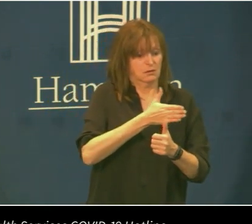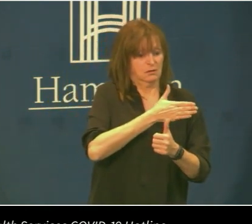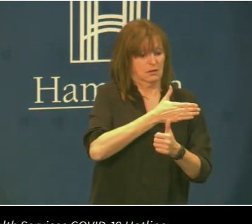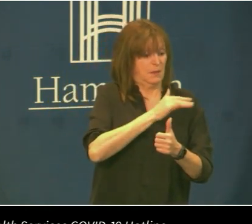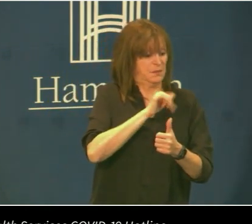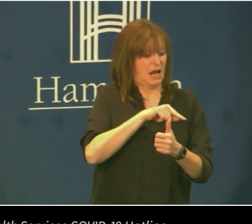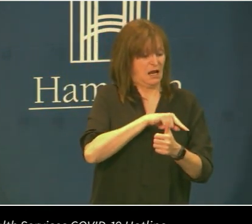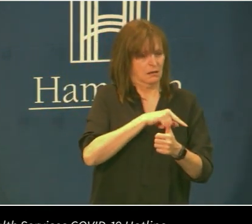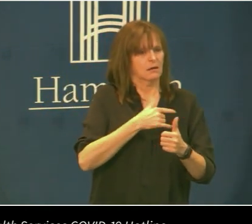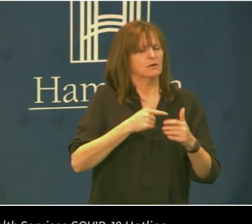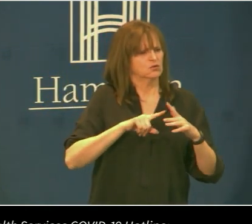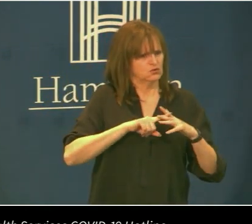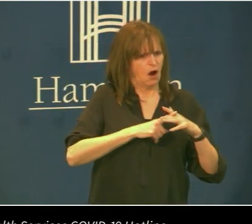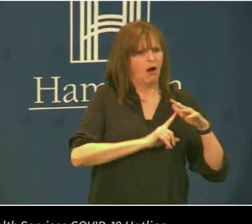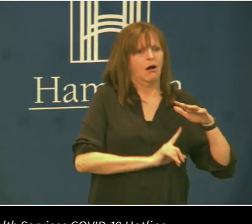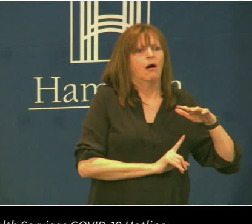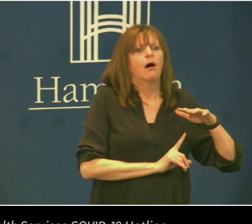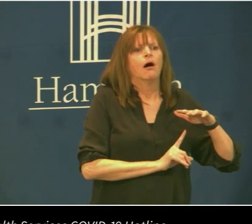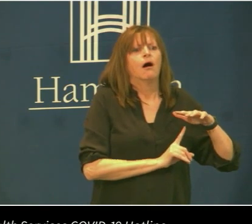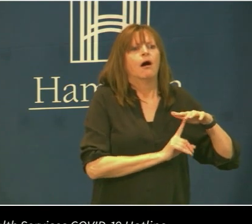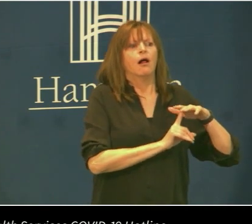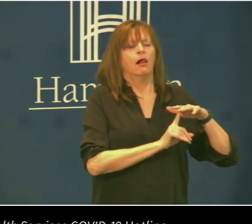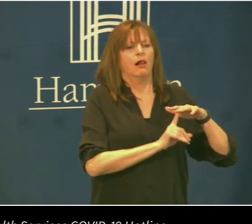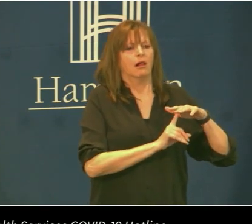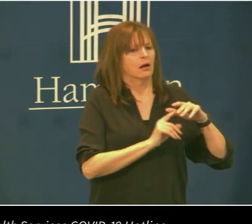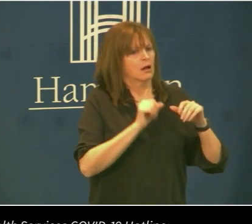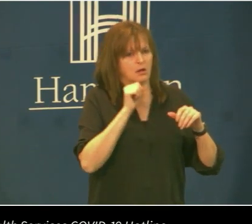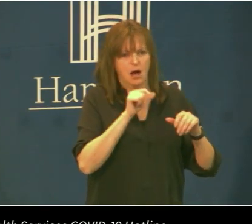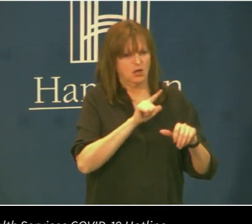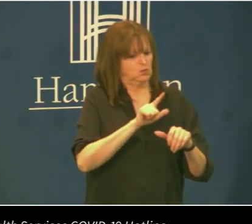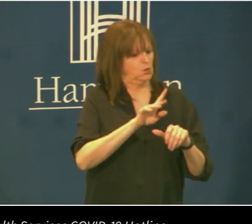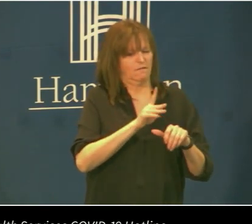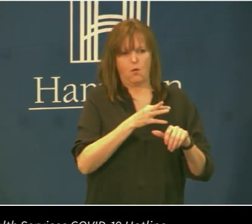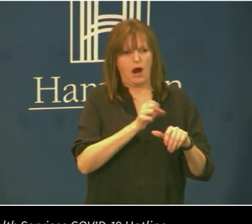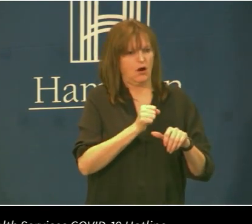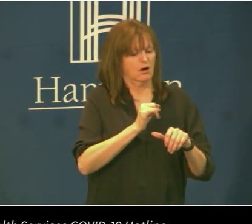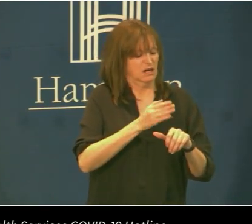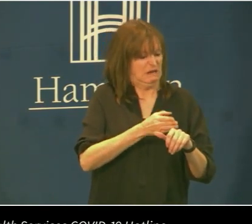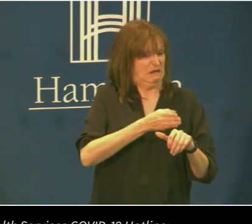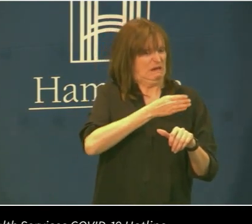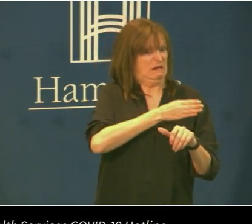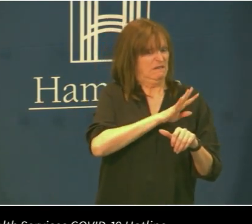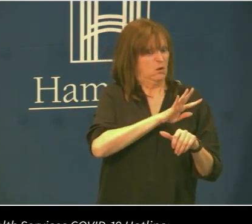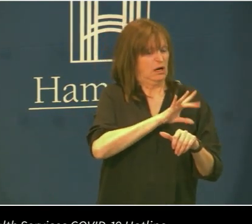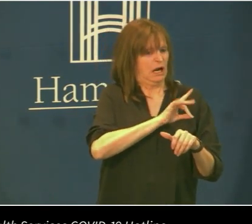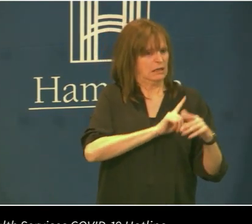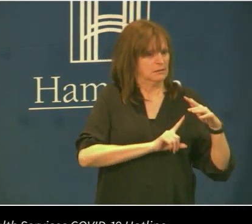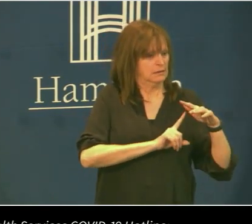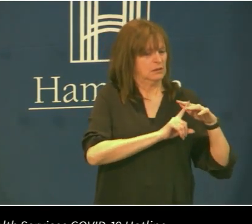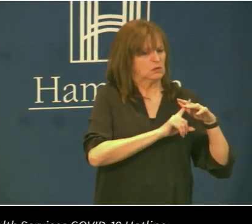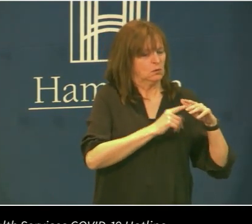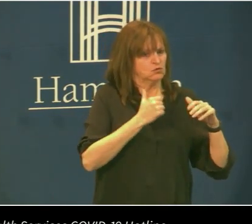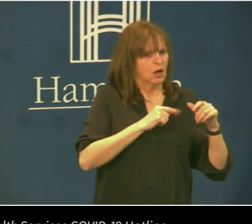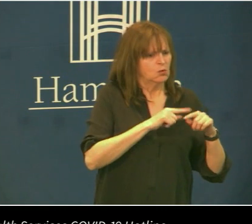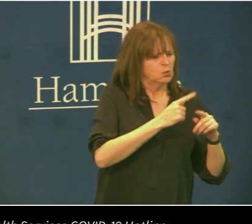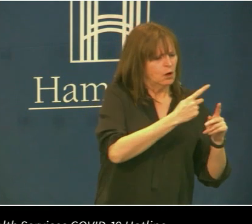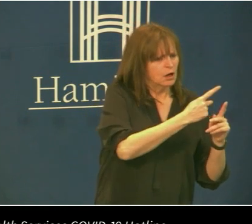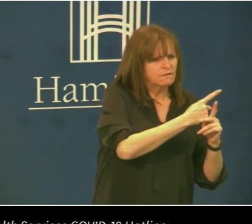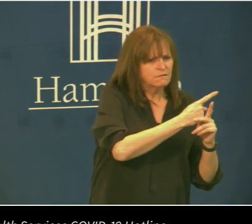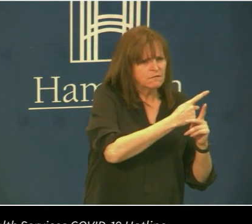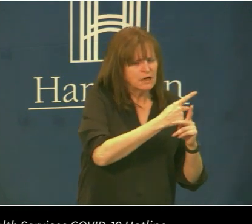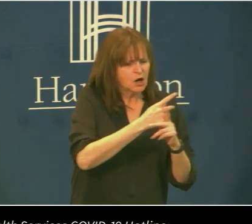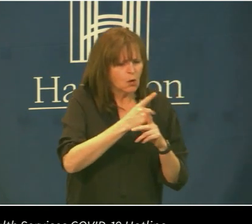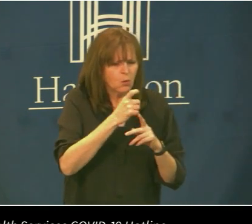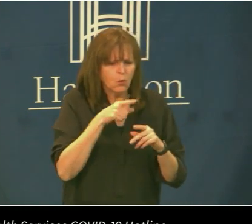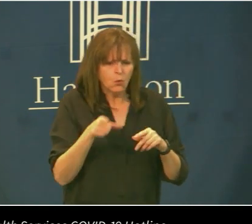where they were and who they interacted with. So disappointingly, at this point, I don't have an answer for your question.